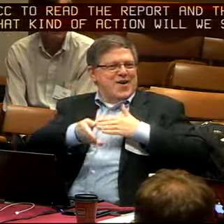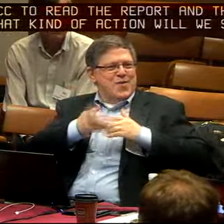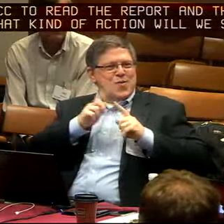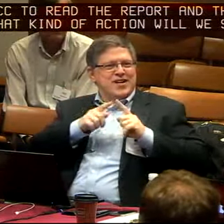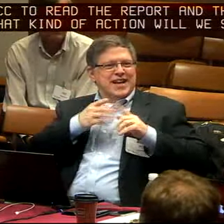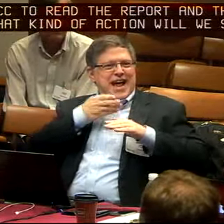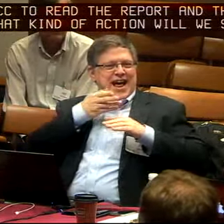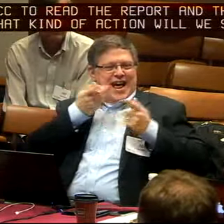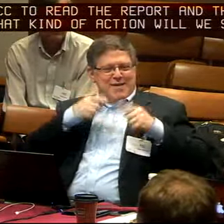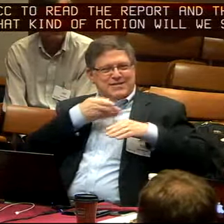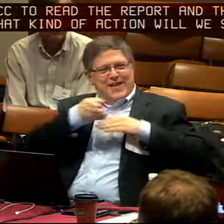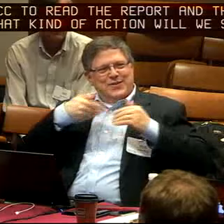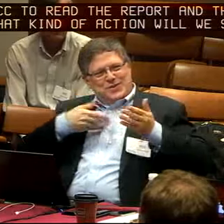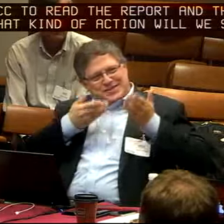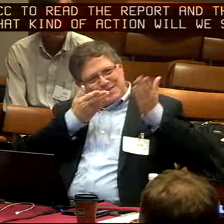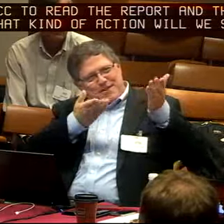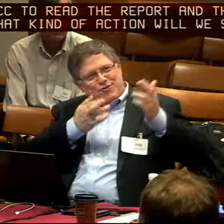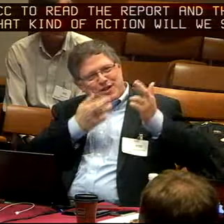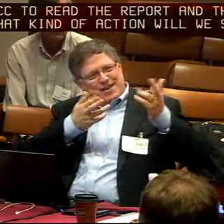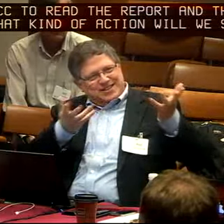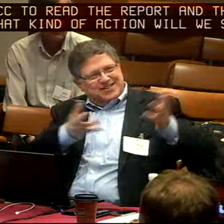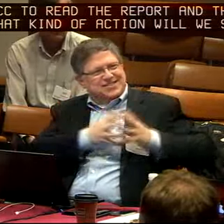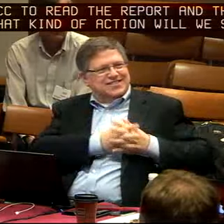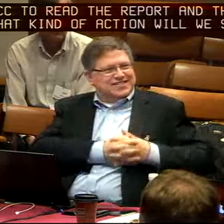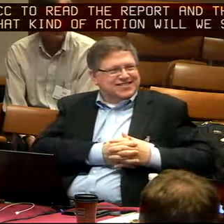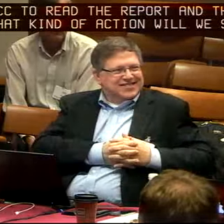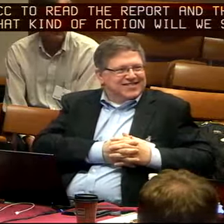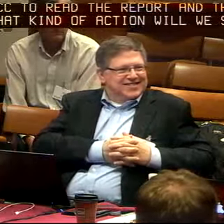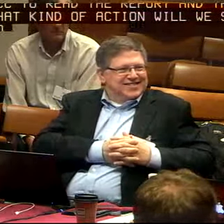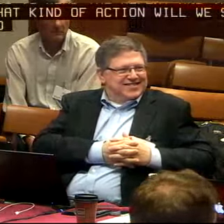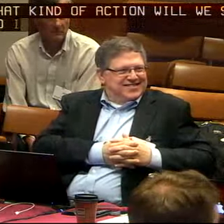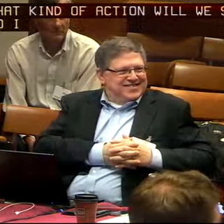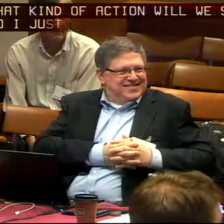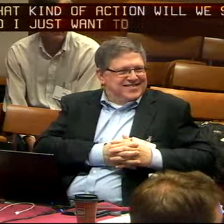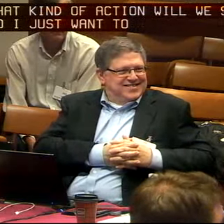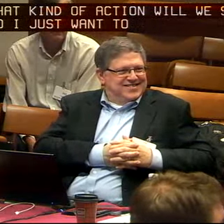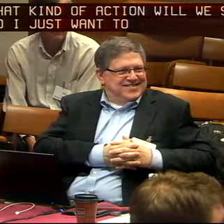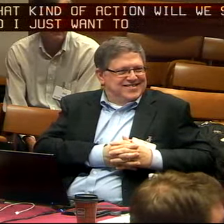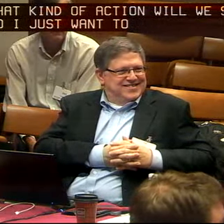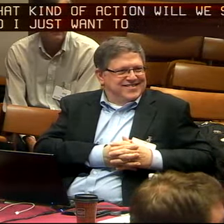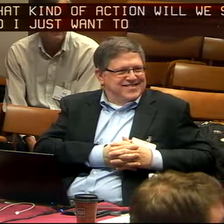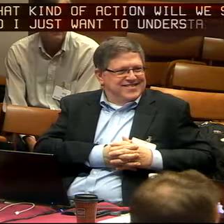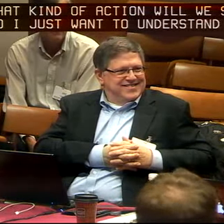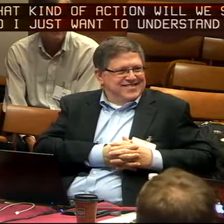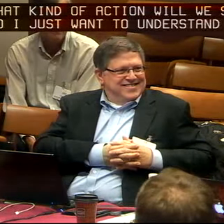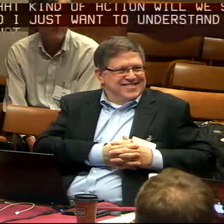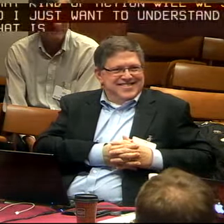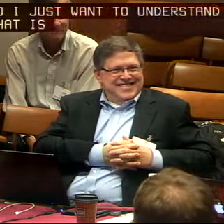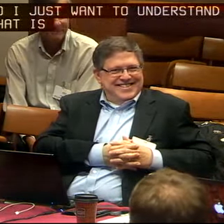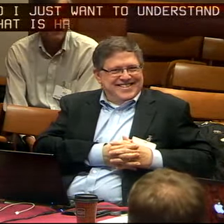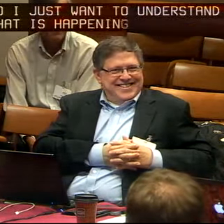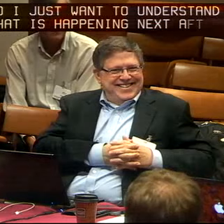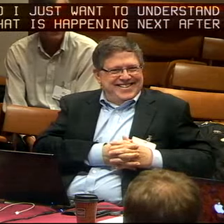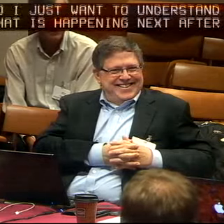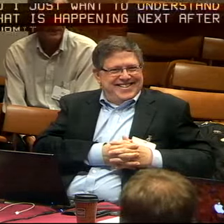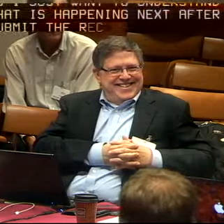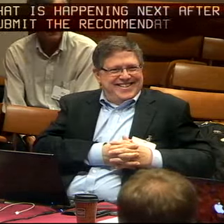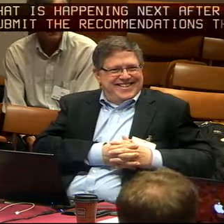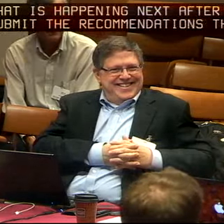want to understand what's happening next. After we submit the recommendations, then what? I love that question. Yes, we definitely plan to